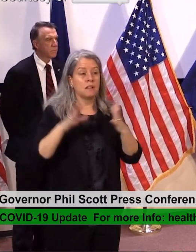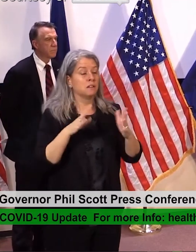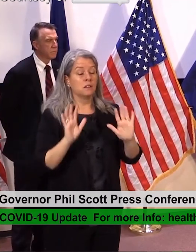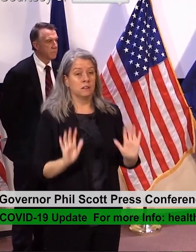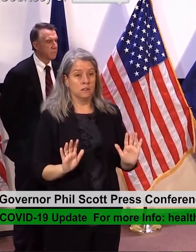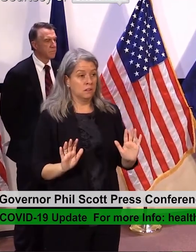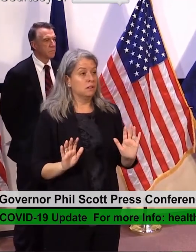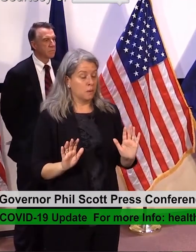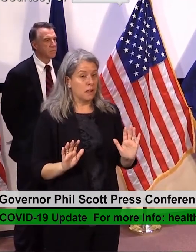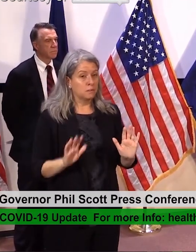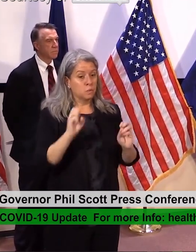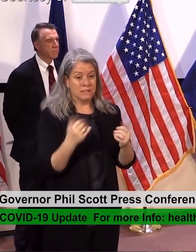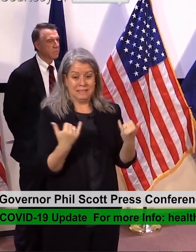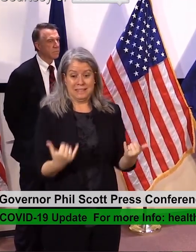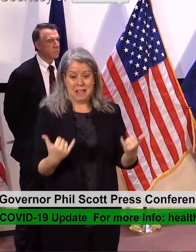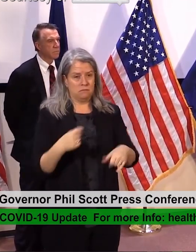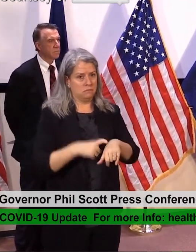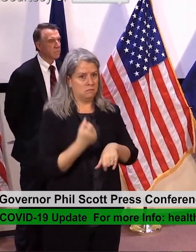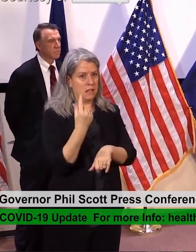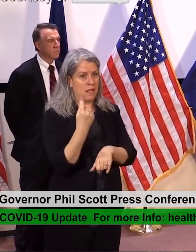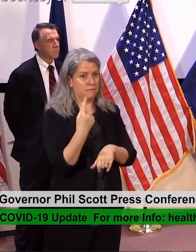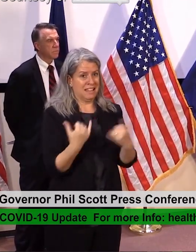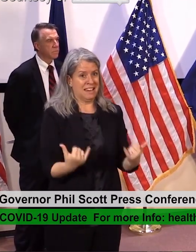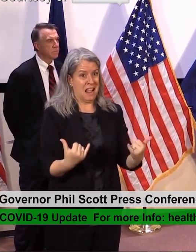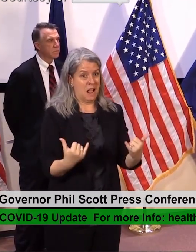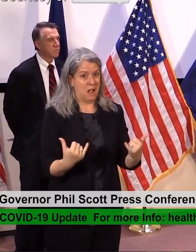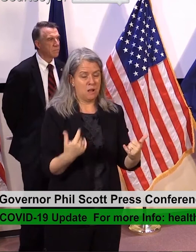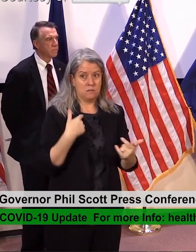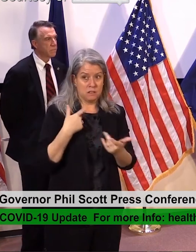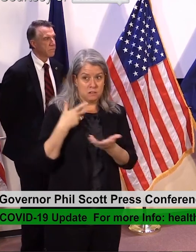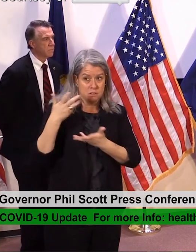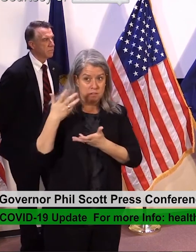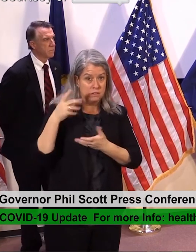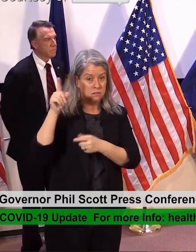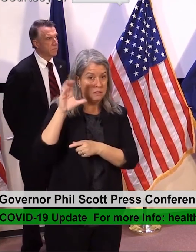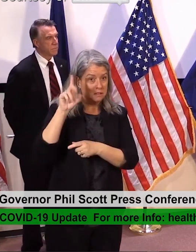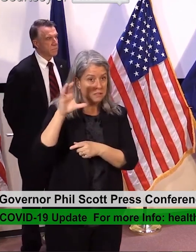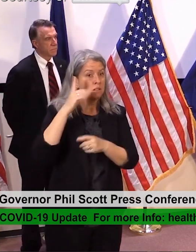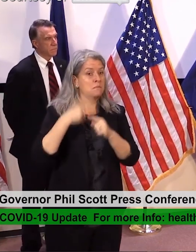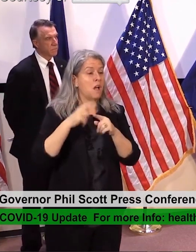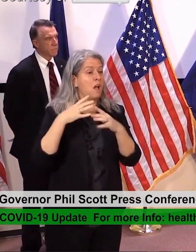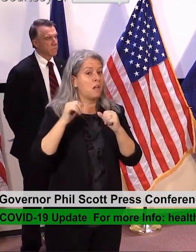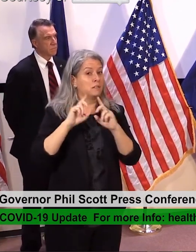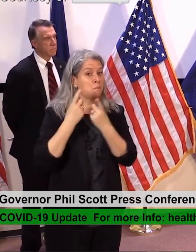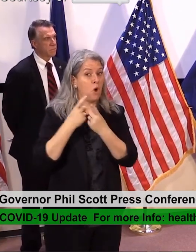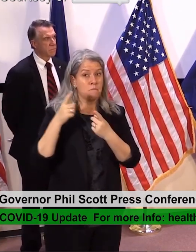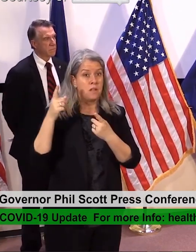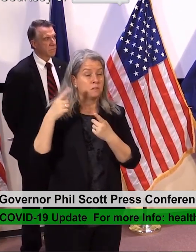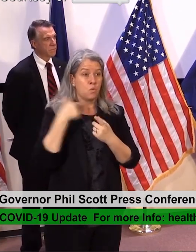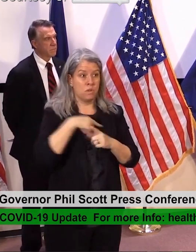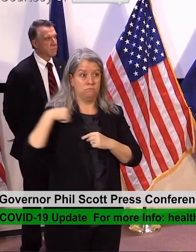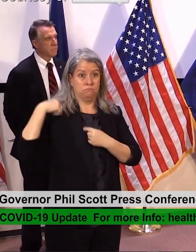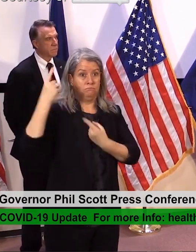o'clock in the morning on this date, CDC and health departments, Vermont included, have been advising people who do not